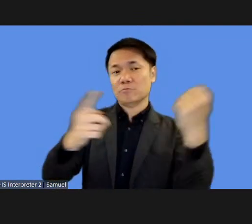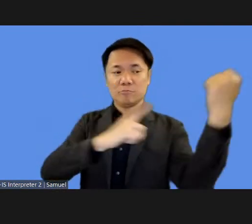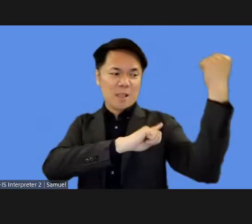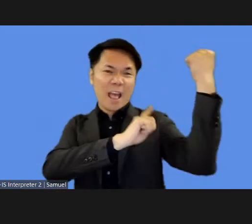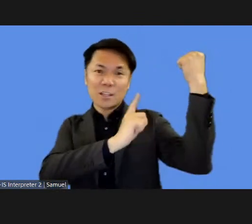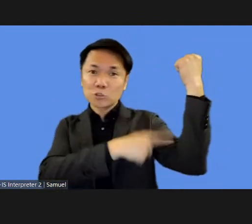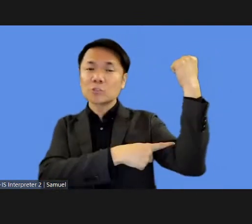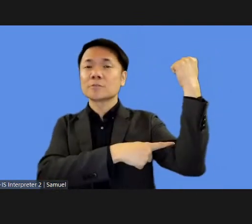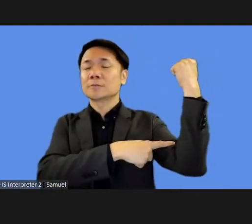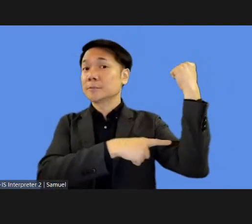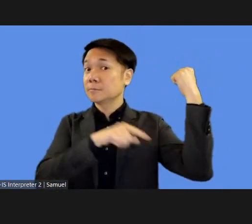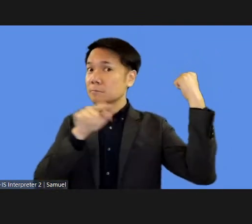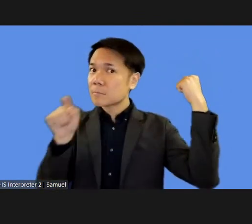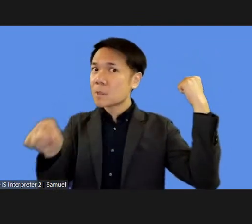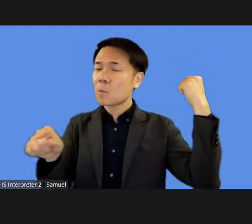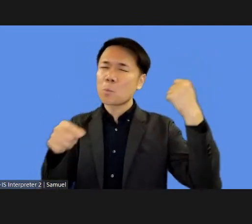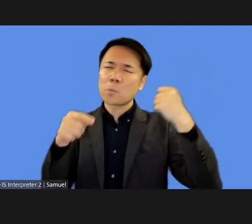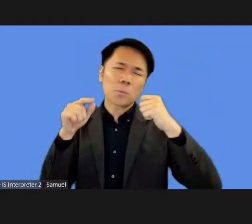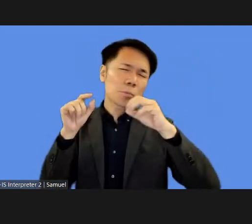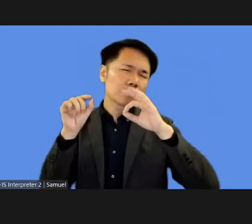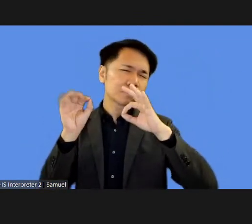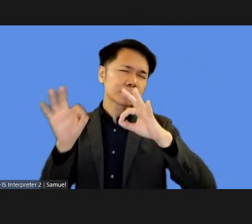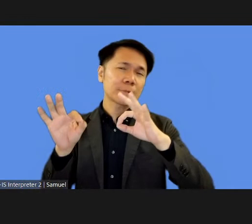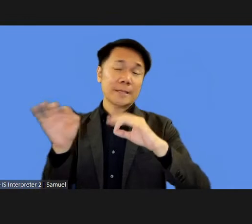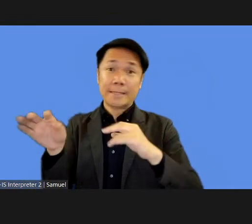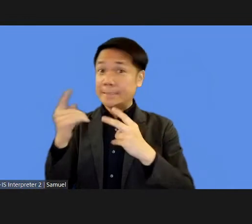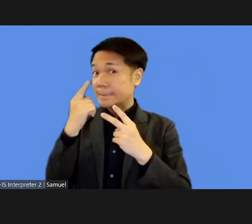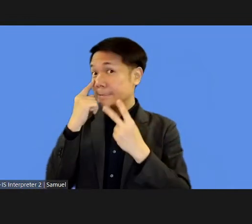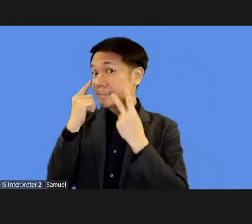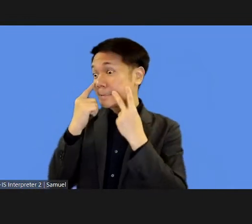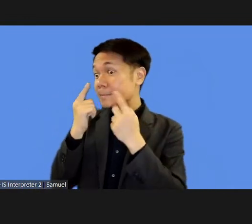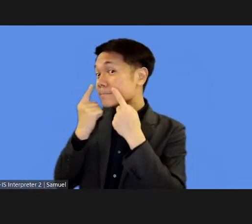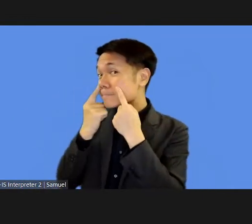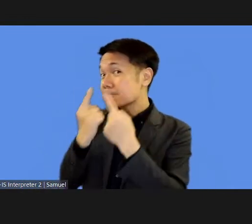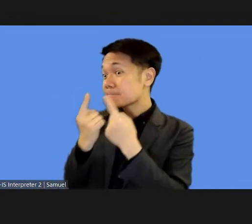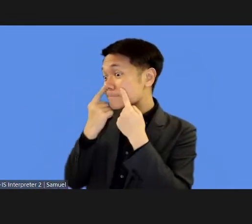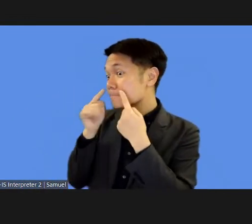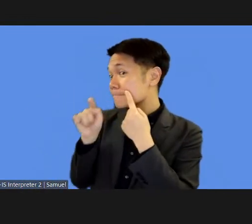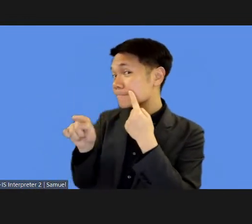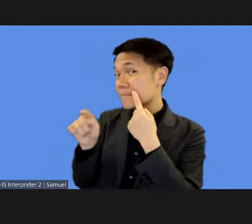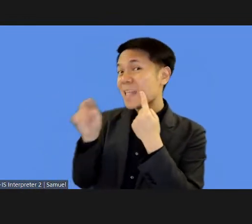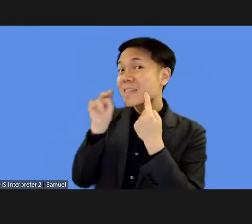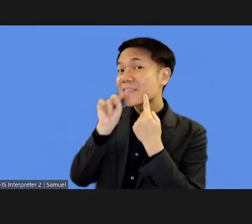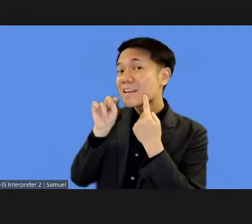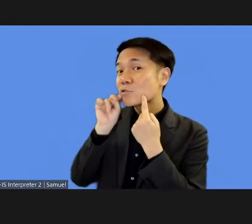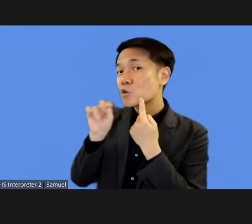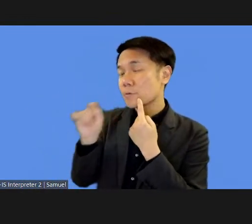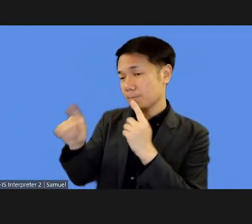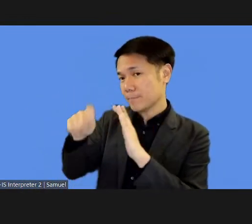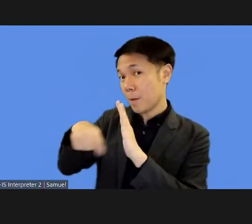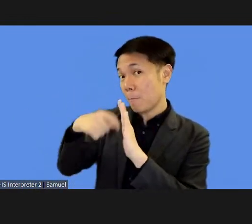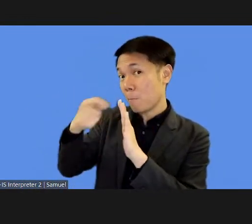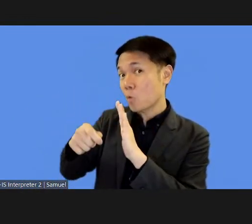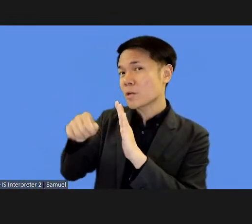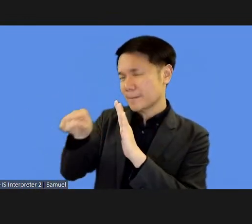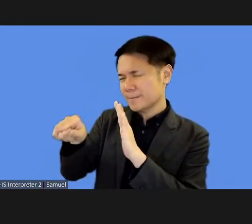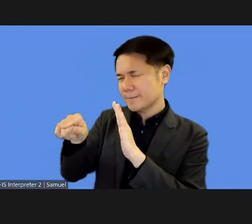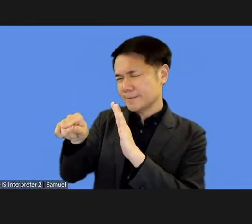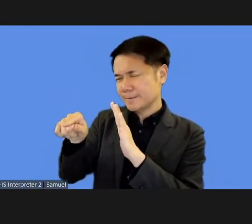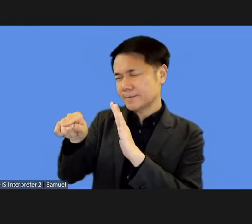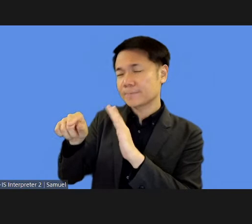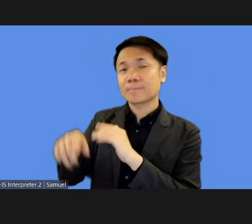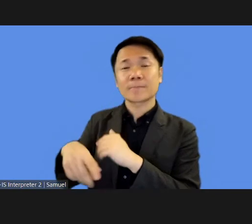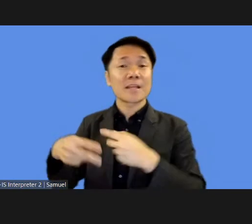distributive opportunity that comes with that to ensure that the benefits actually do go to those who need it the most in